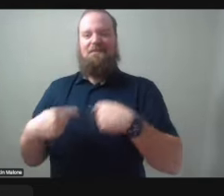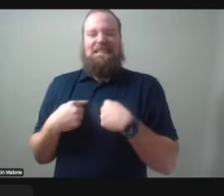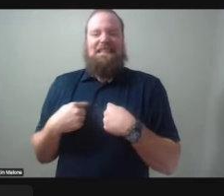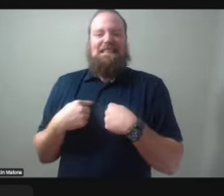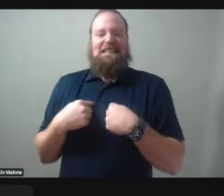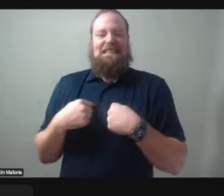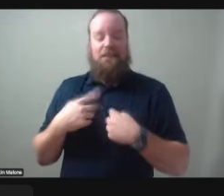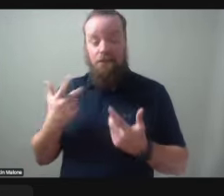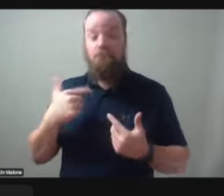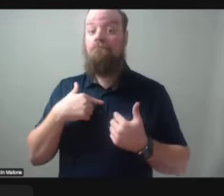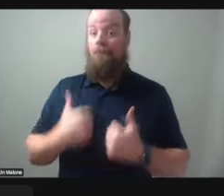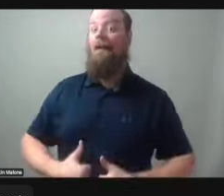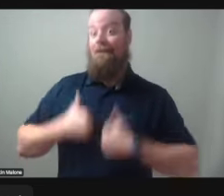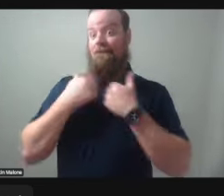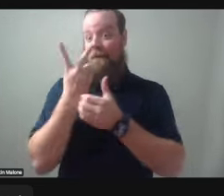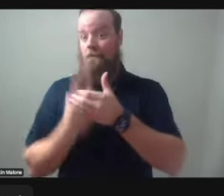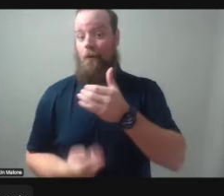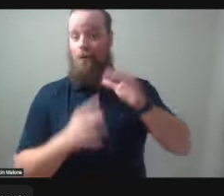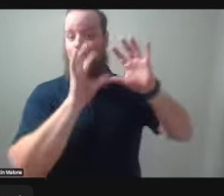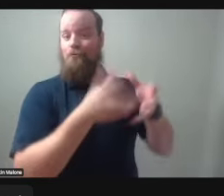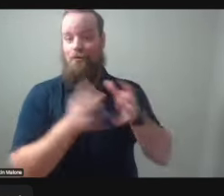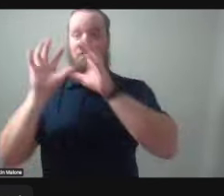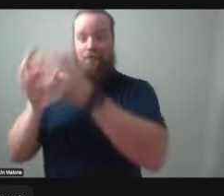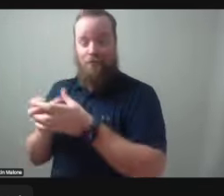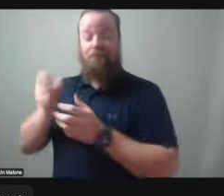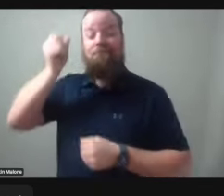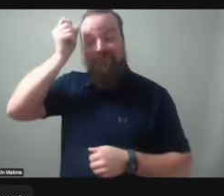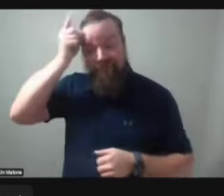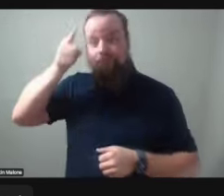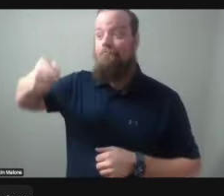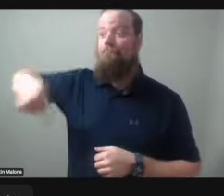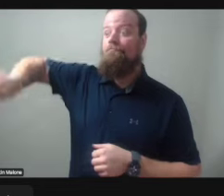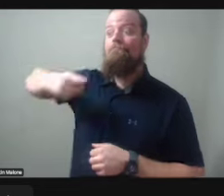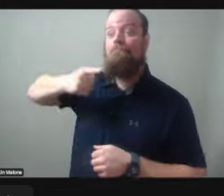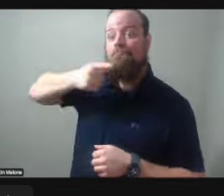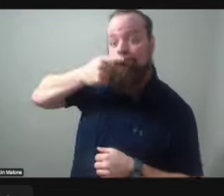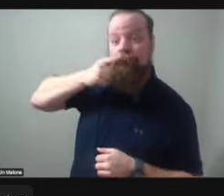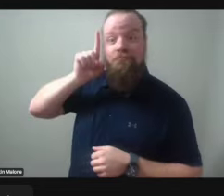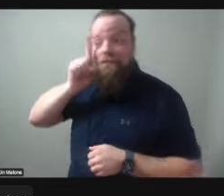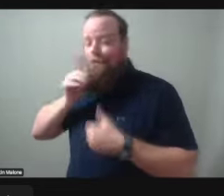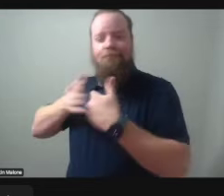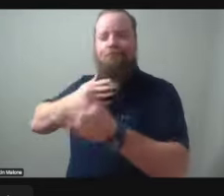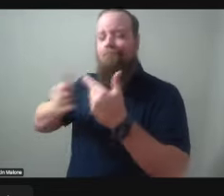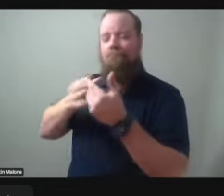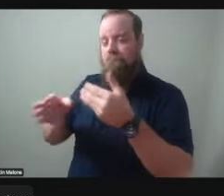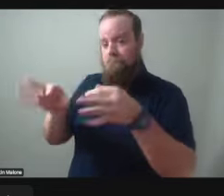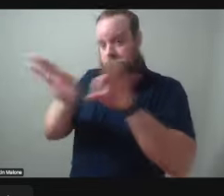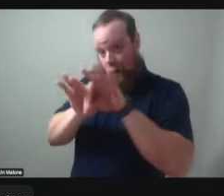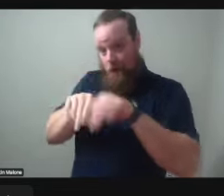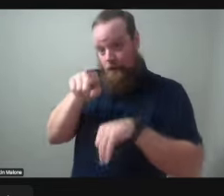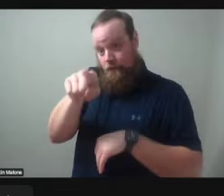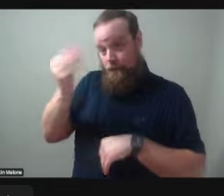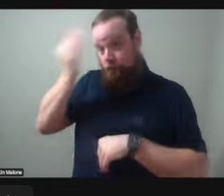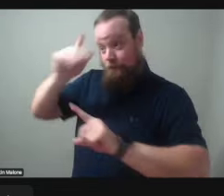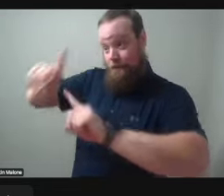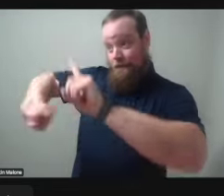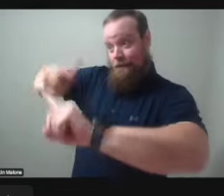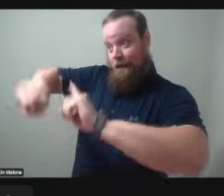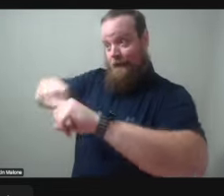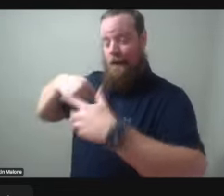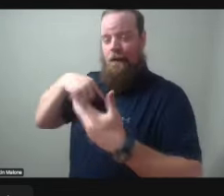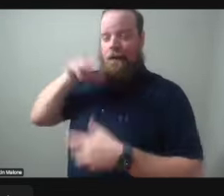deaf dominant bicultural individuals, and I identify as this myself. I do live in both worlds,